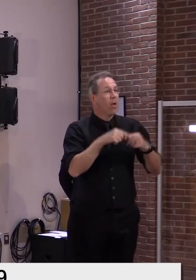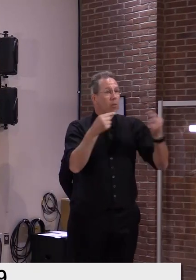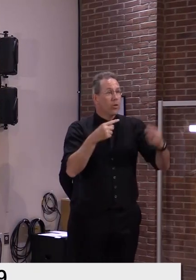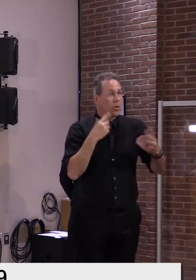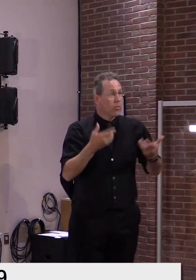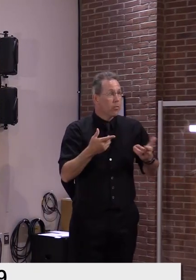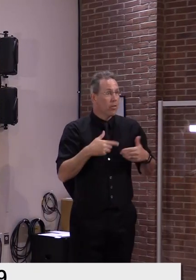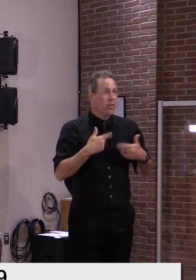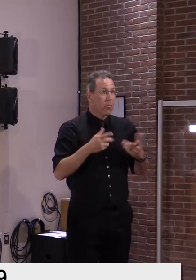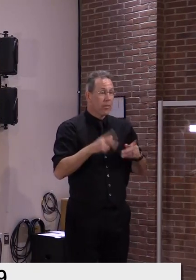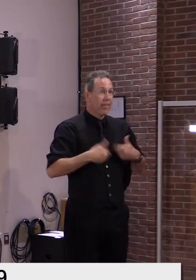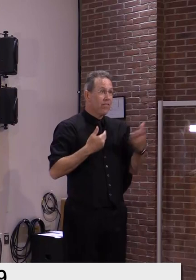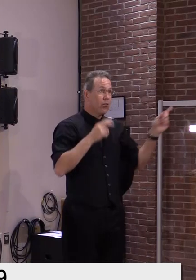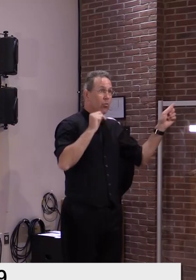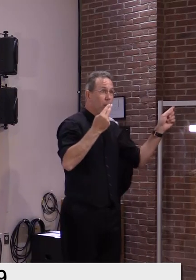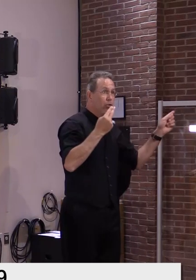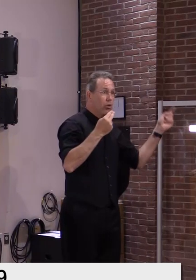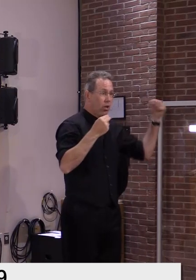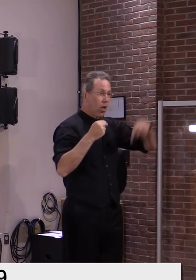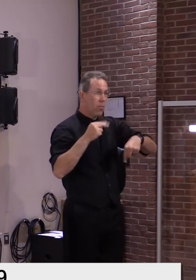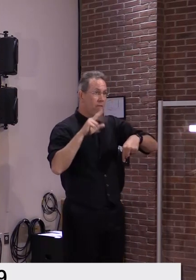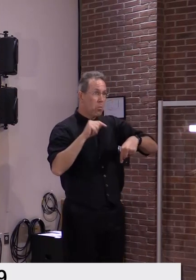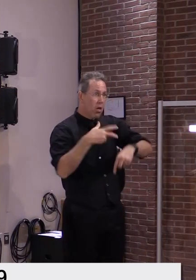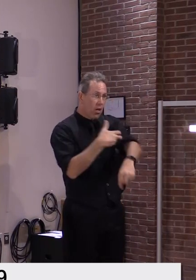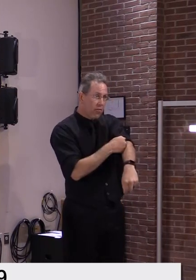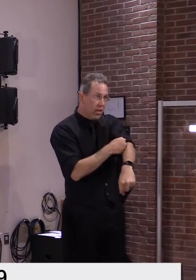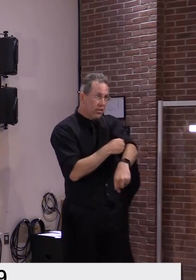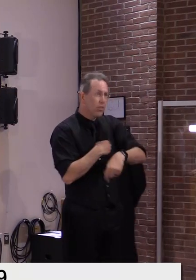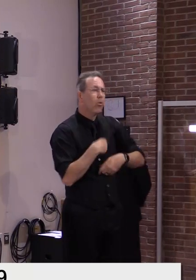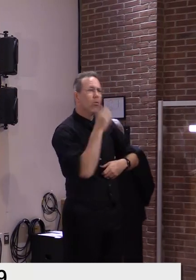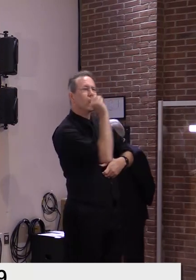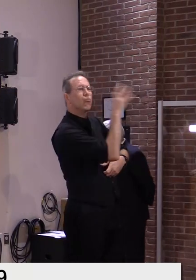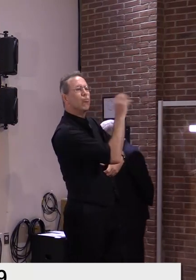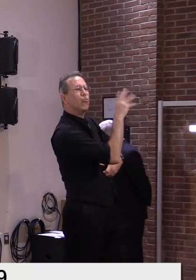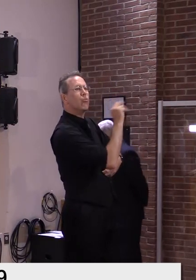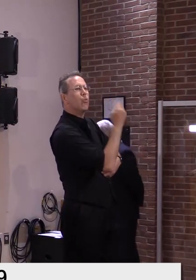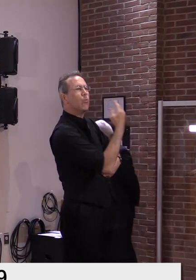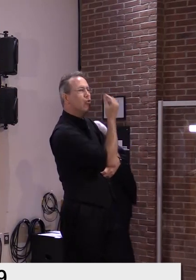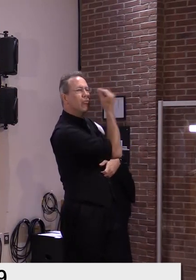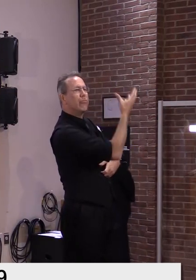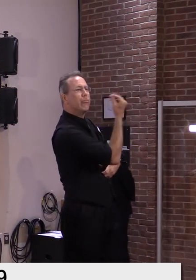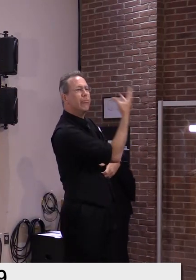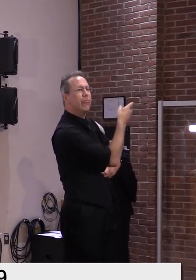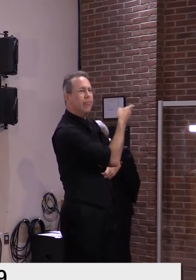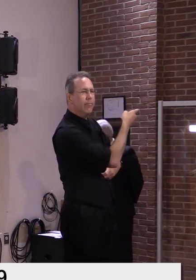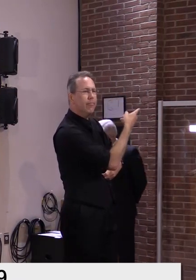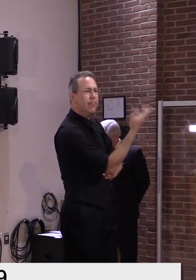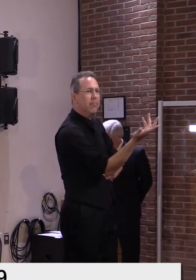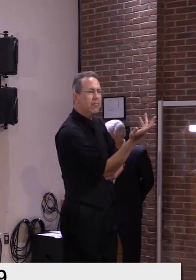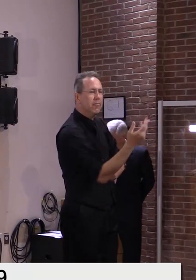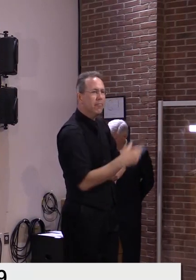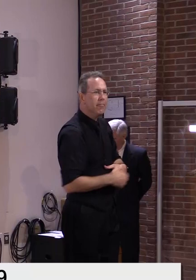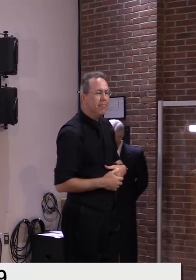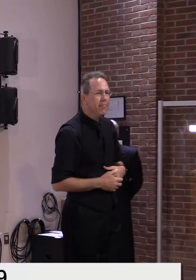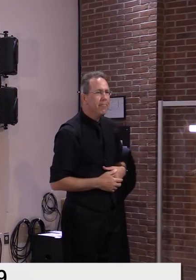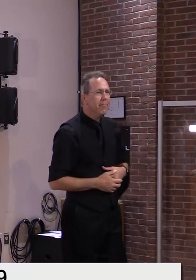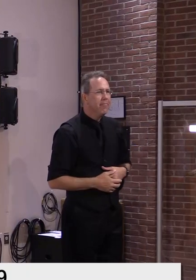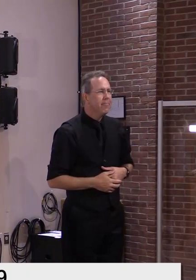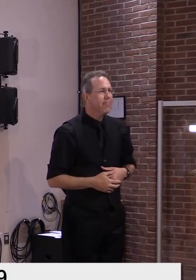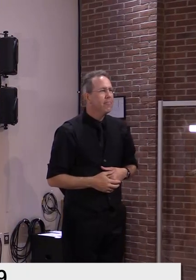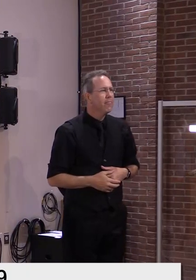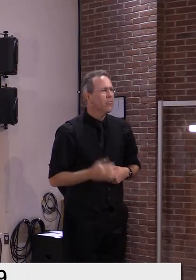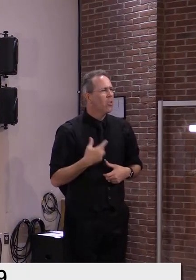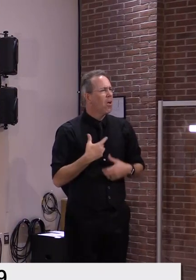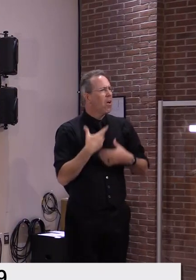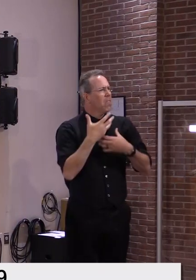York State, their numbers go to their states. So we're very comfortable and confident with that. The